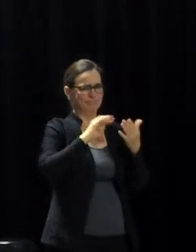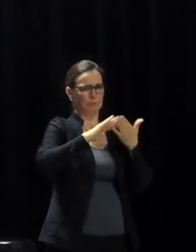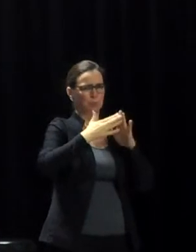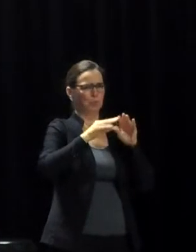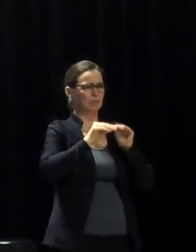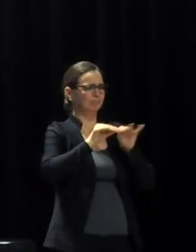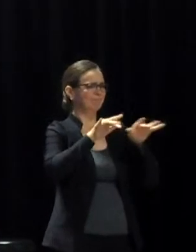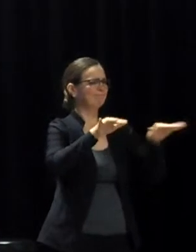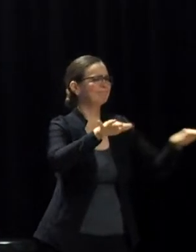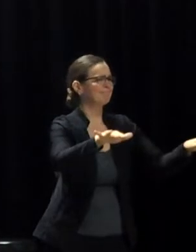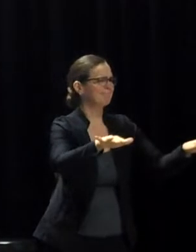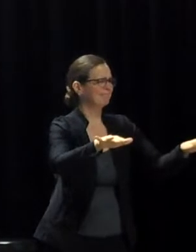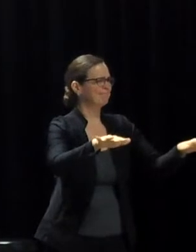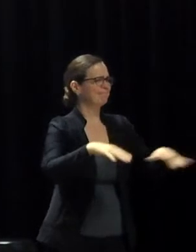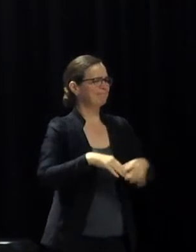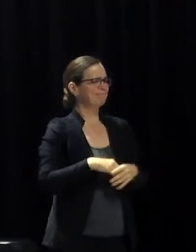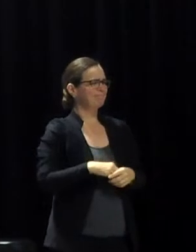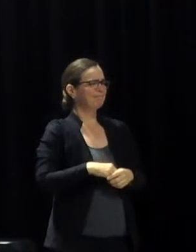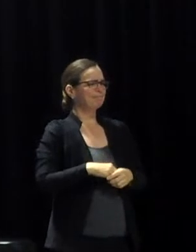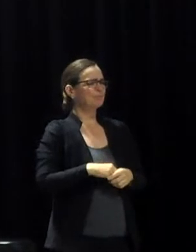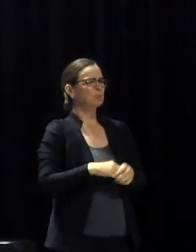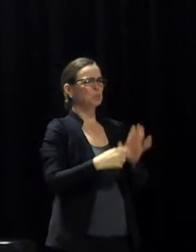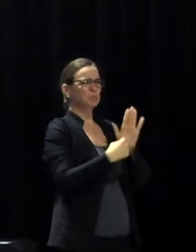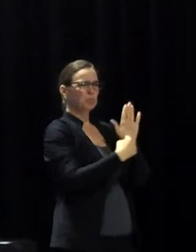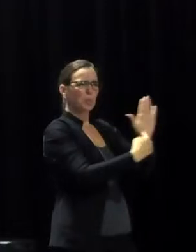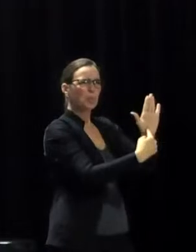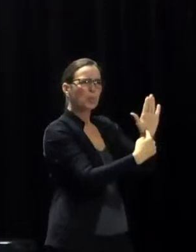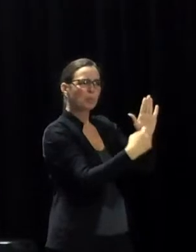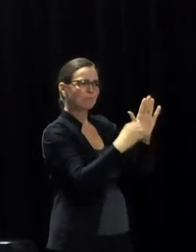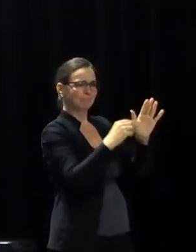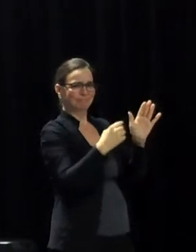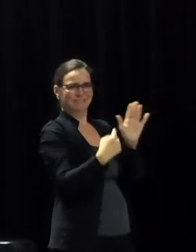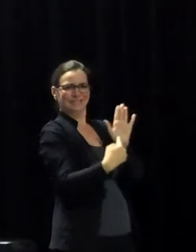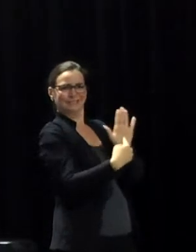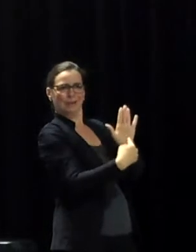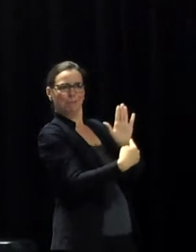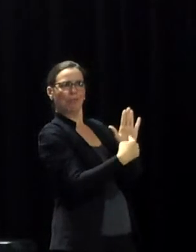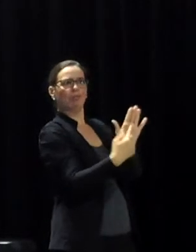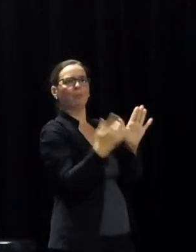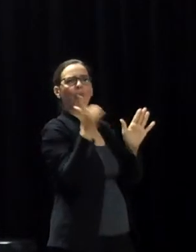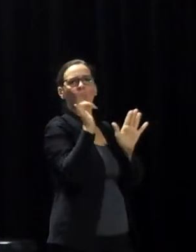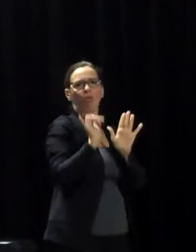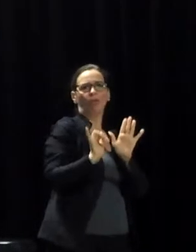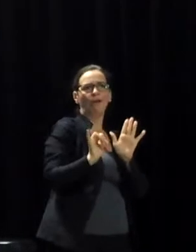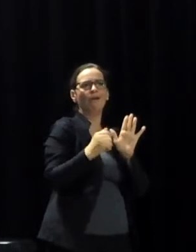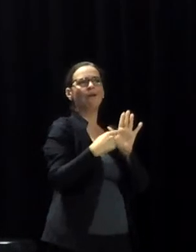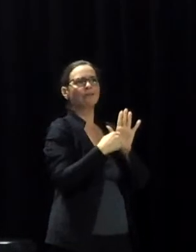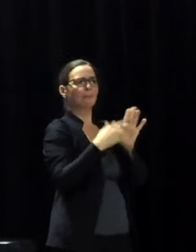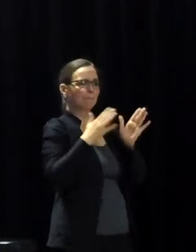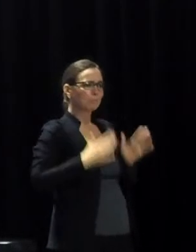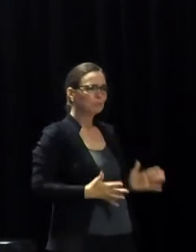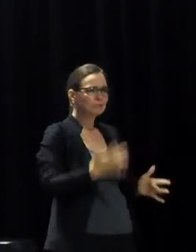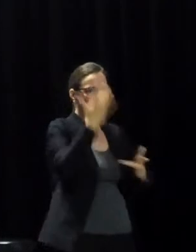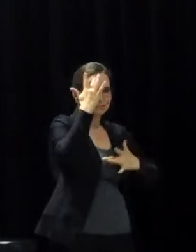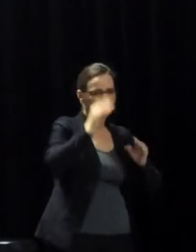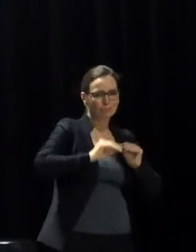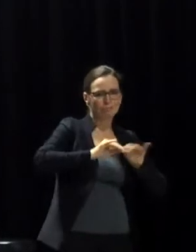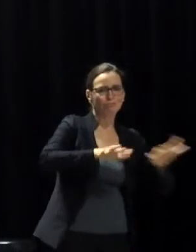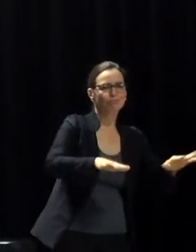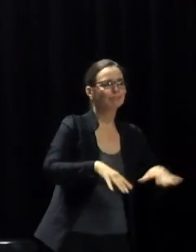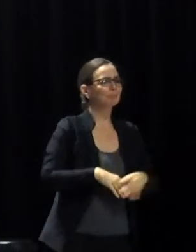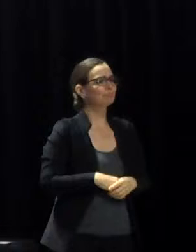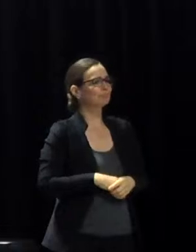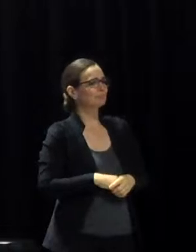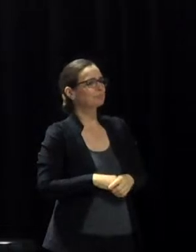gives an idea of how really infectious the virus is still, and also the type of work that goes into